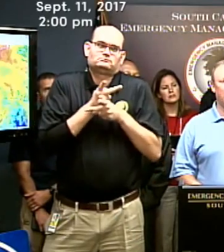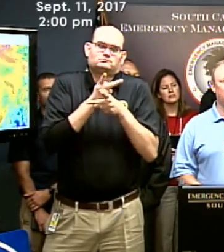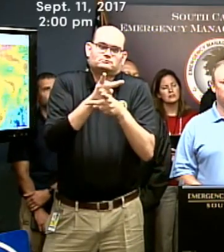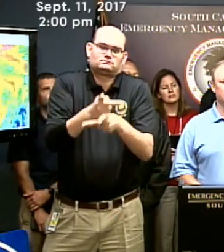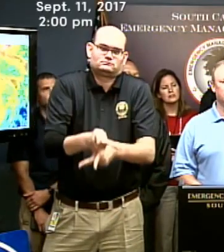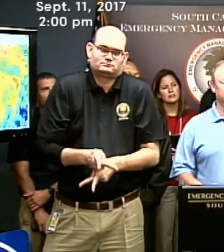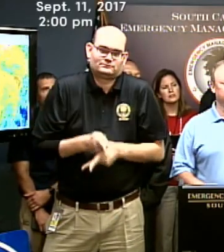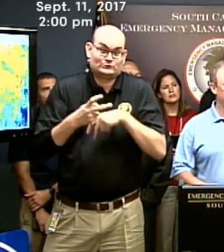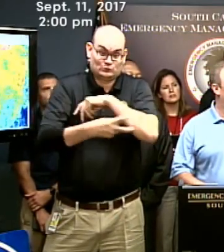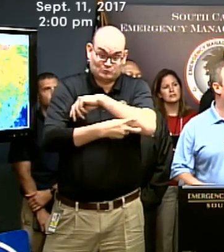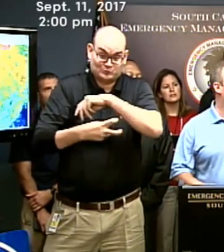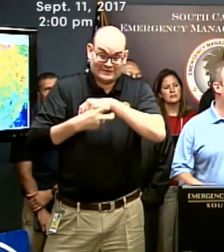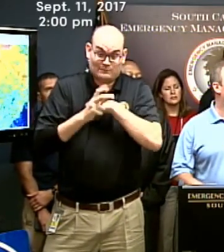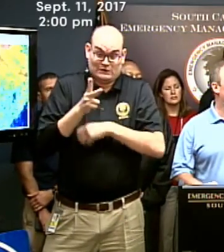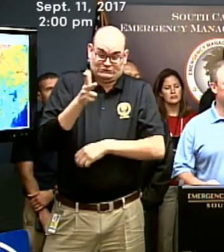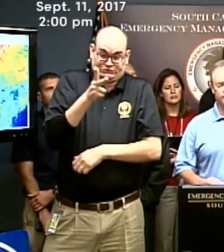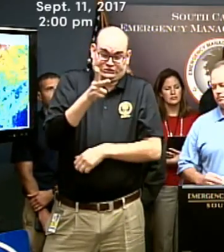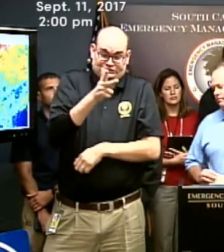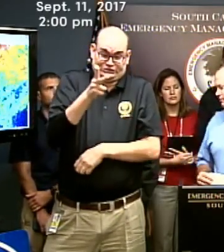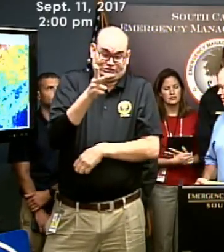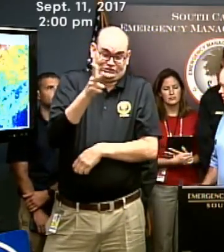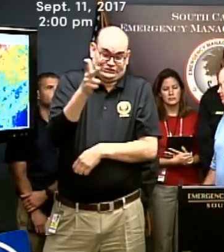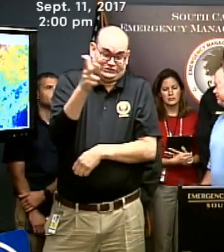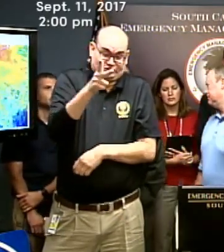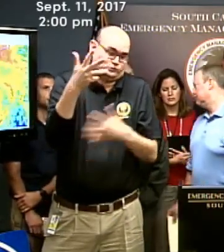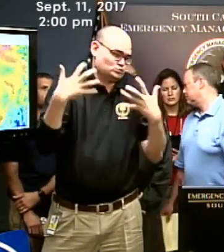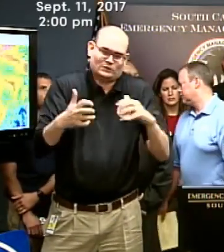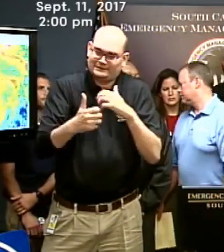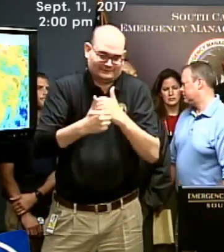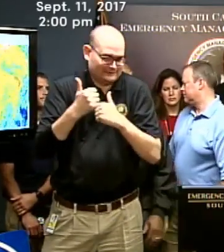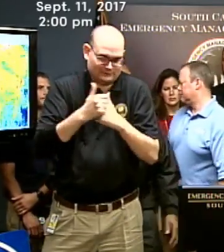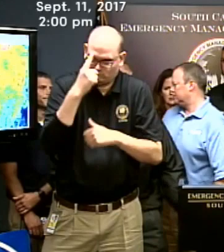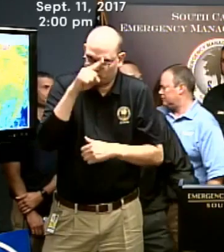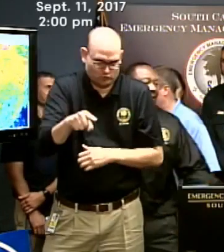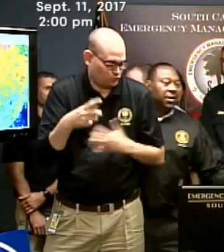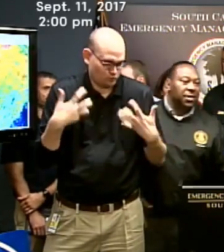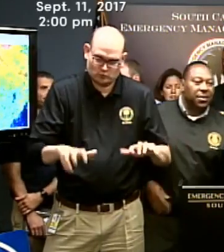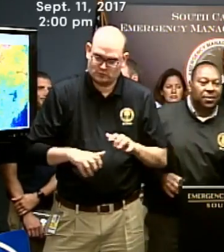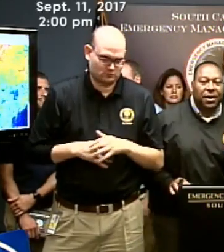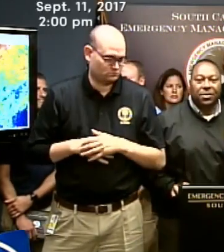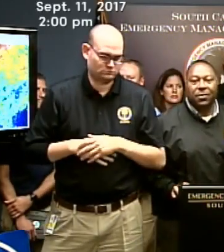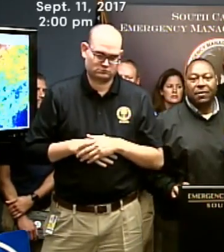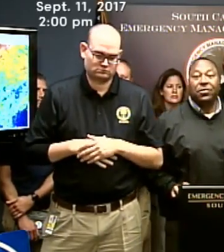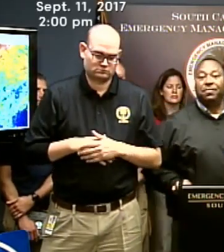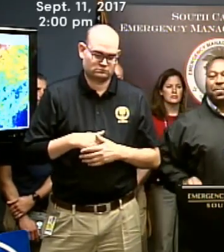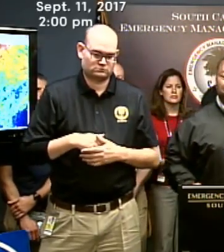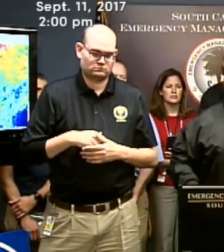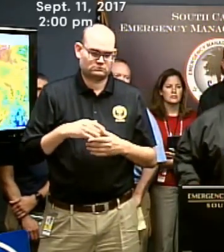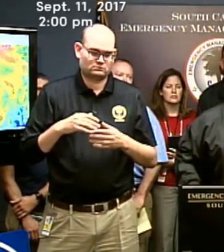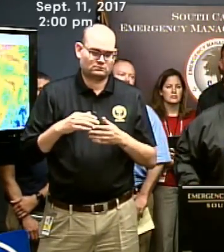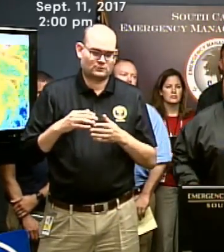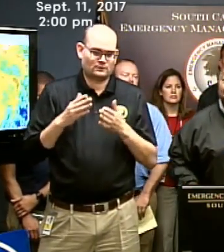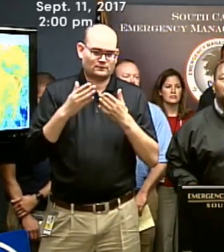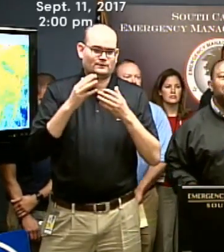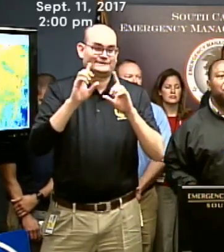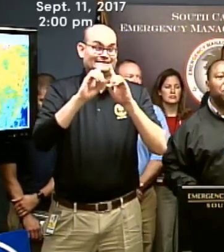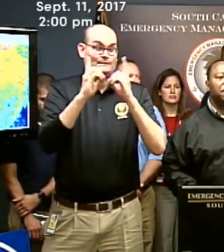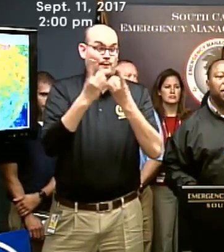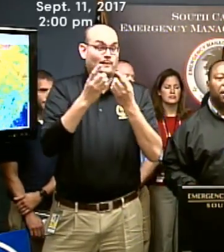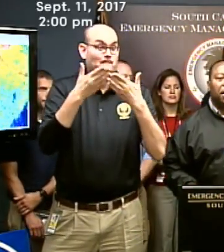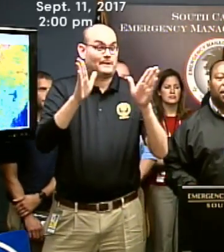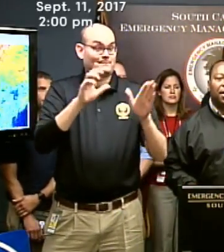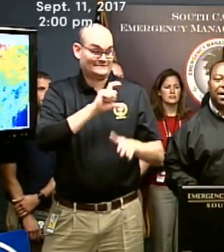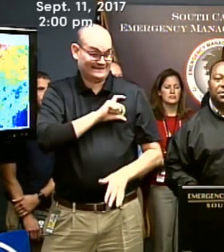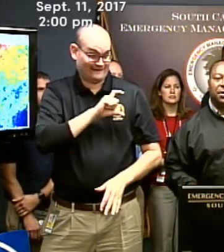because of the high winds. Thank you, Governor. Thank you. Department of Public Safety, Thank you, Rick Governor. Smith. Good afternoon,